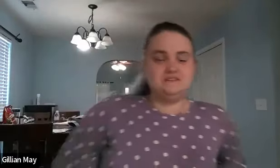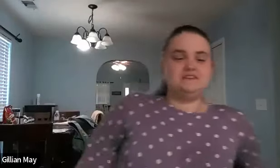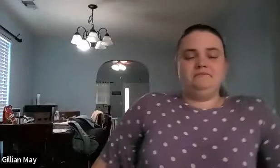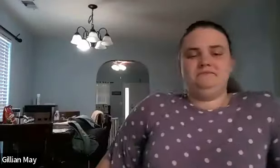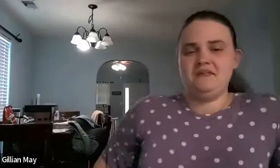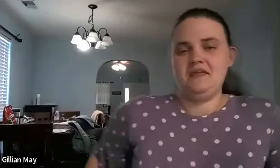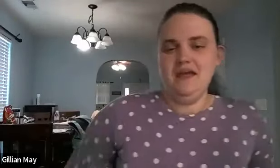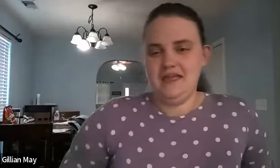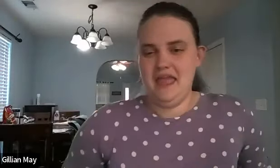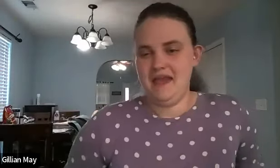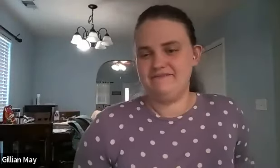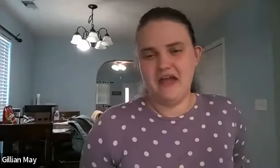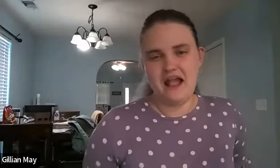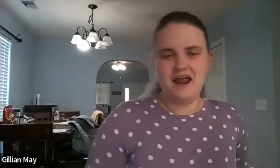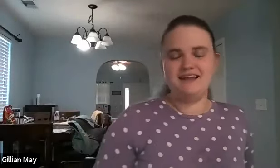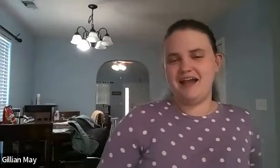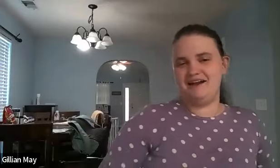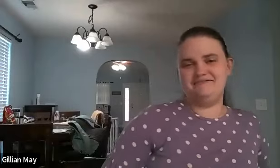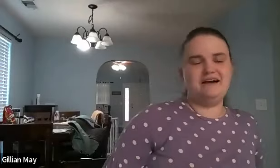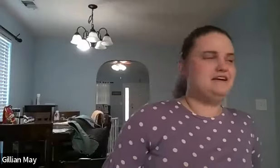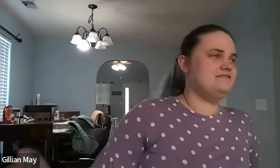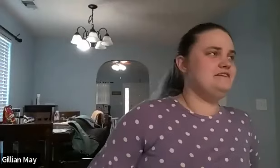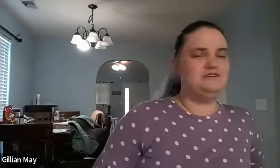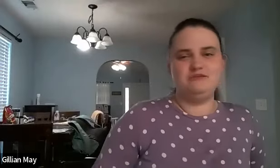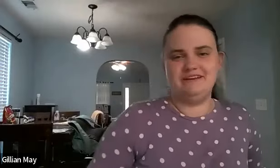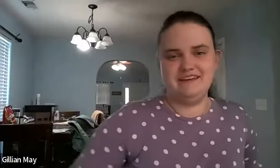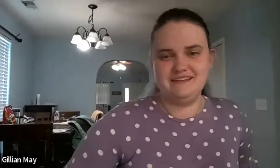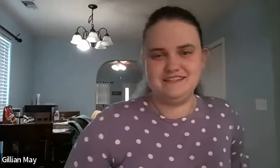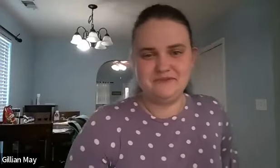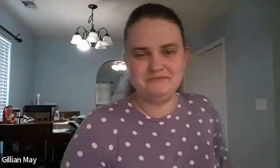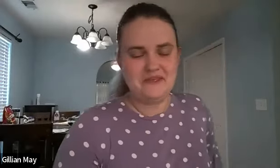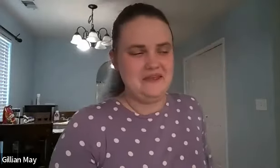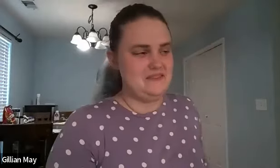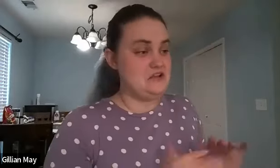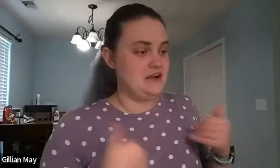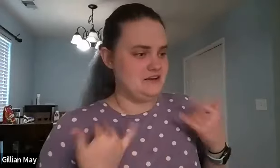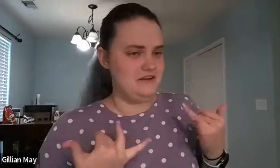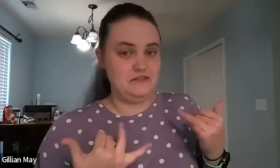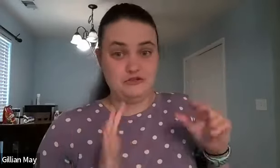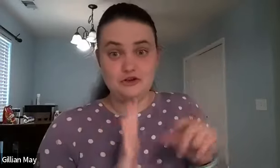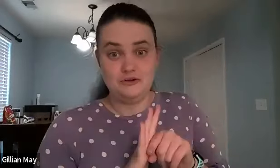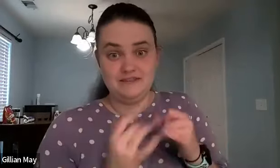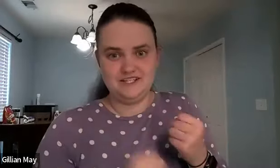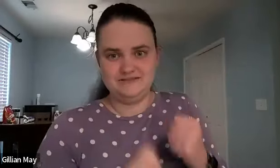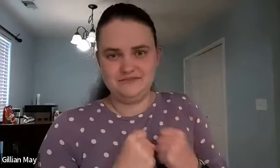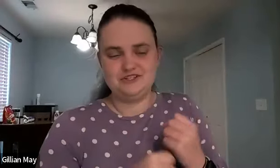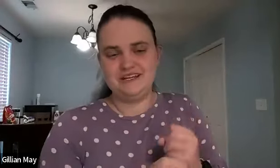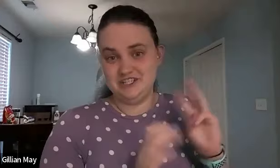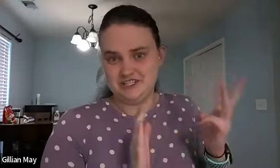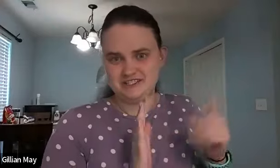So yeah, I got a fun little group of kids. They're younger, they're third grade this year. Usually I teach sixth